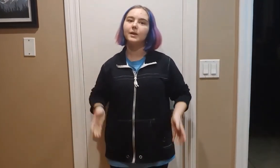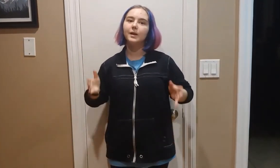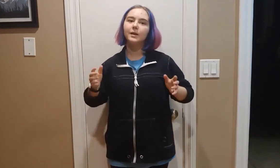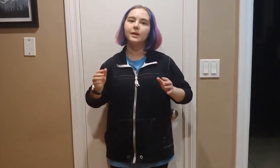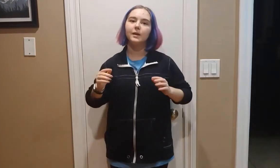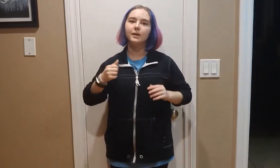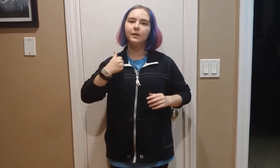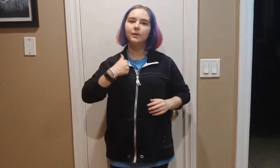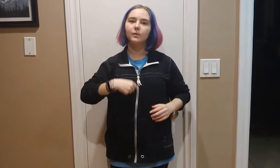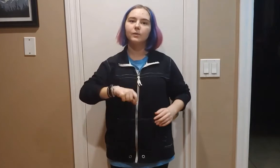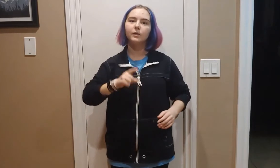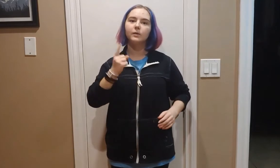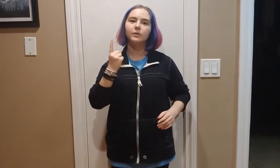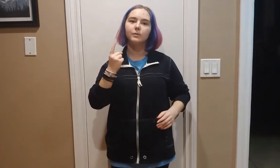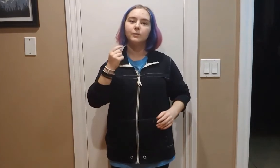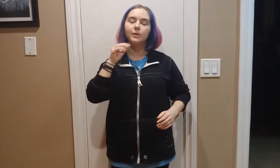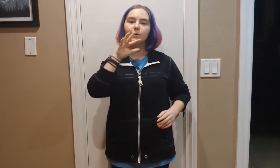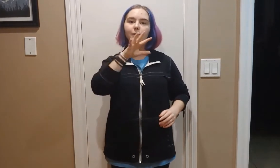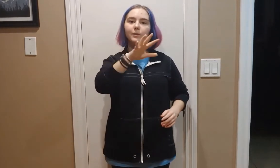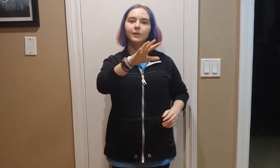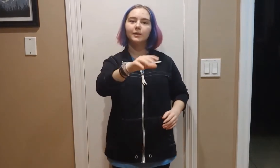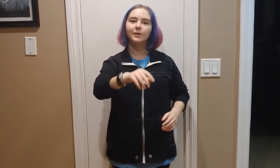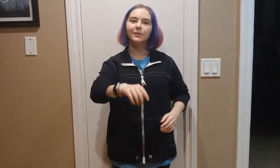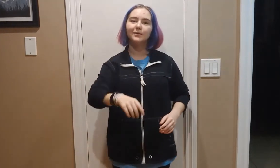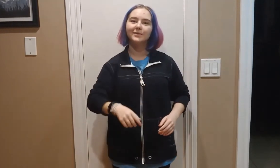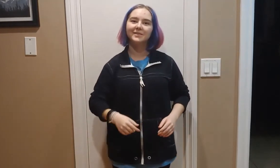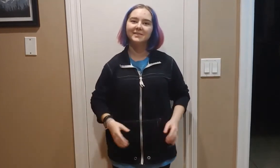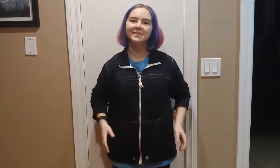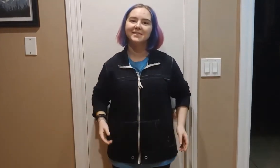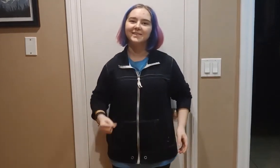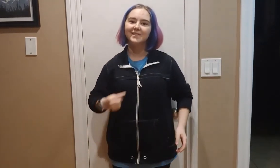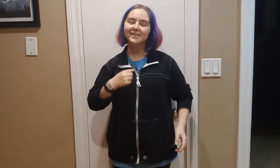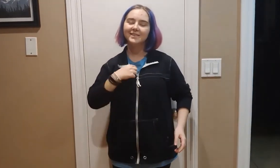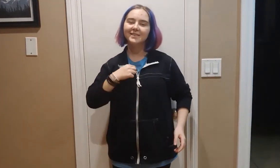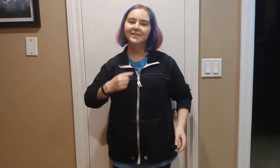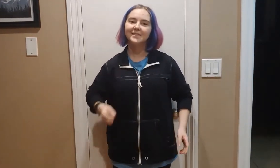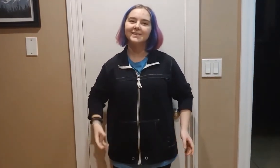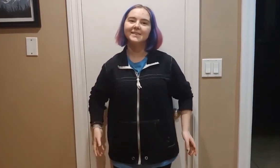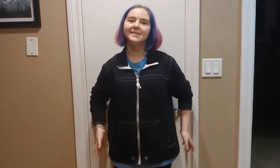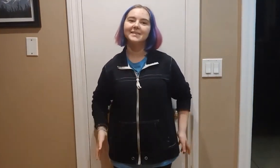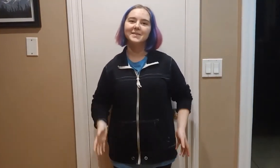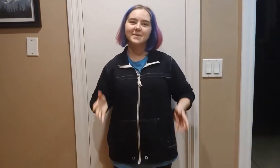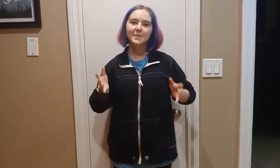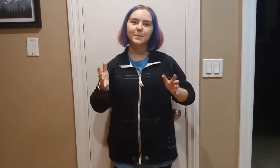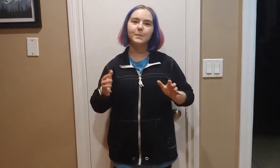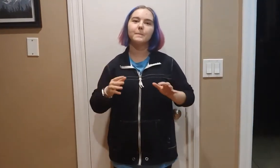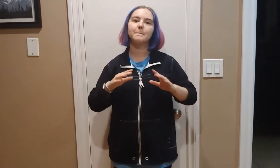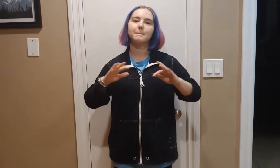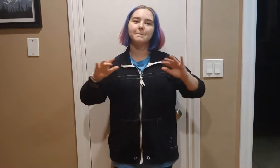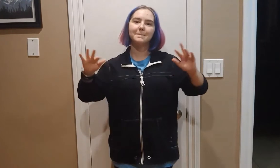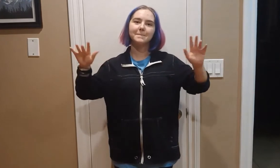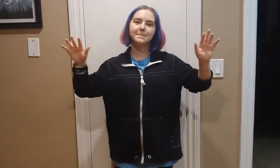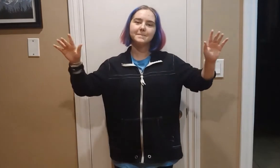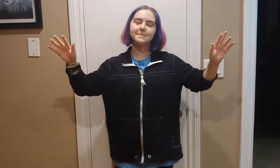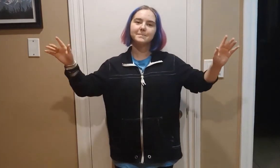let anyone blow it out, I'm gonna let it